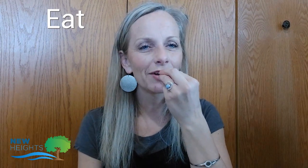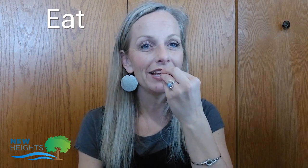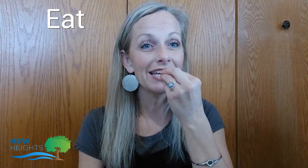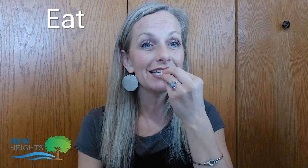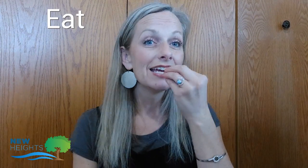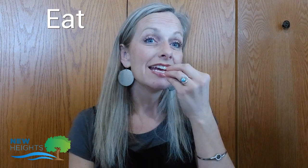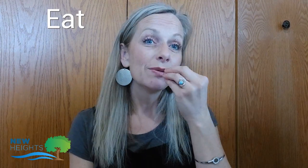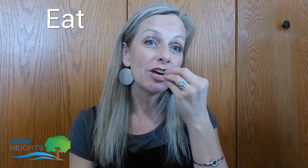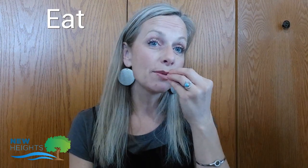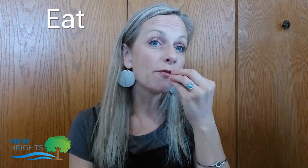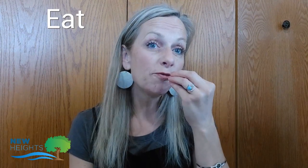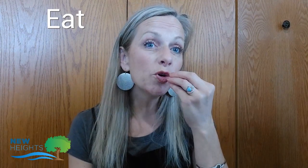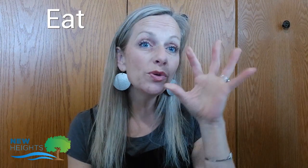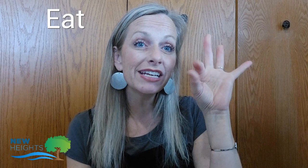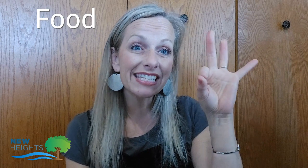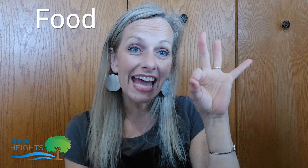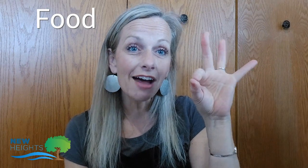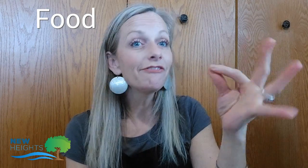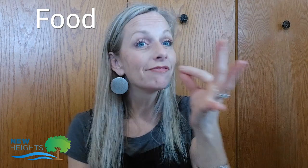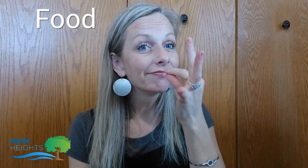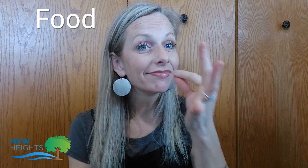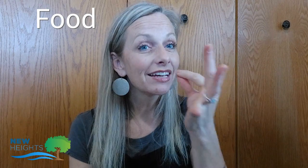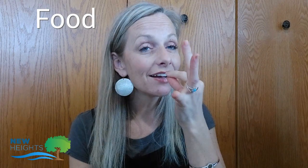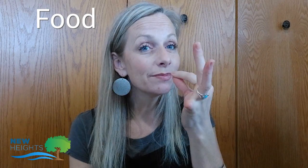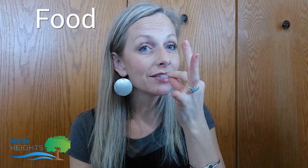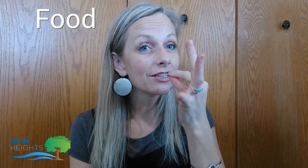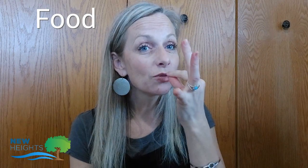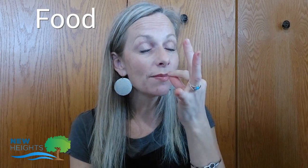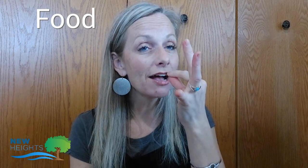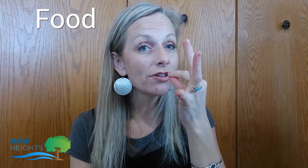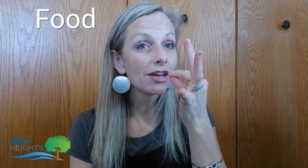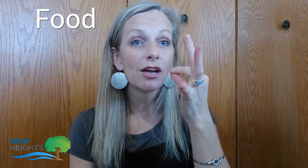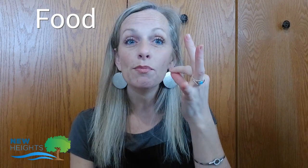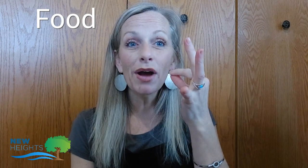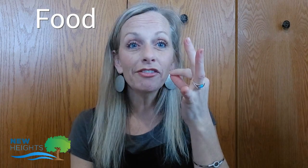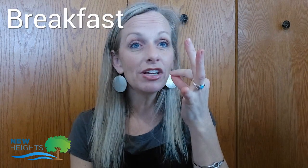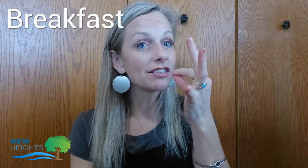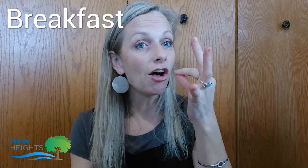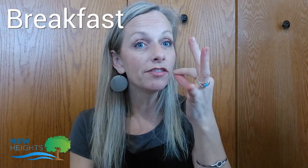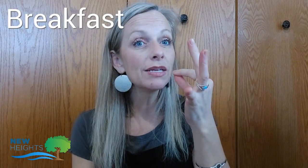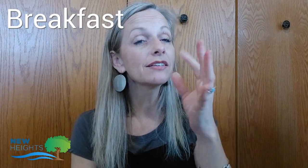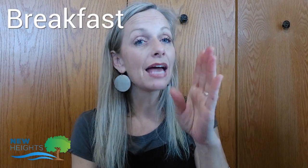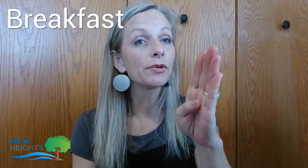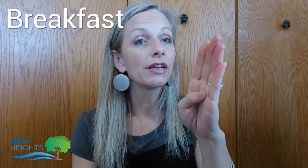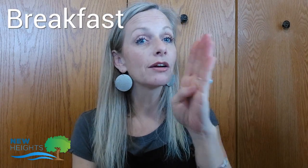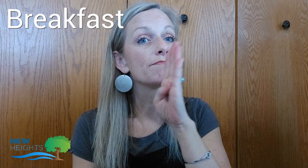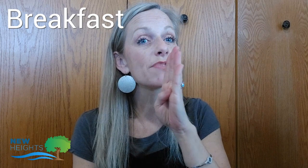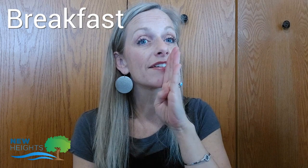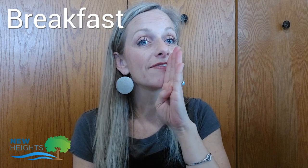right? Eat. When we talked about food is an F that comes to our mouth. Breakfast, all of the meals happen right here.